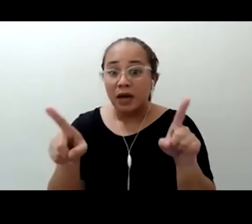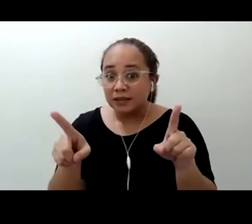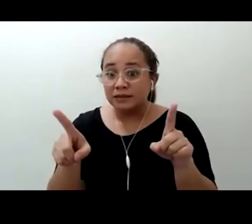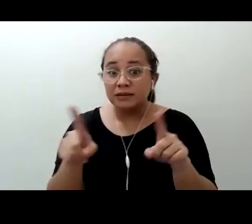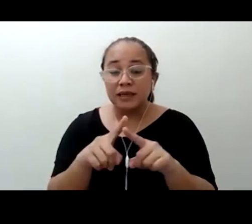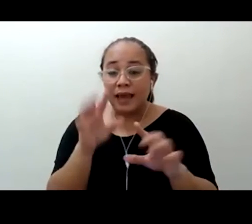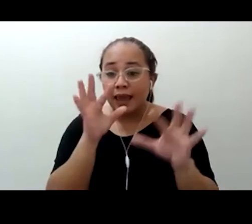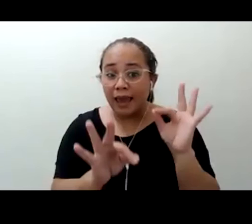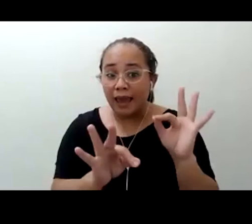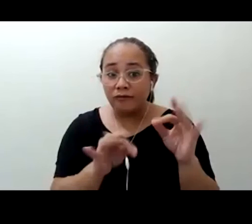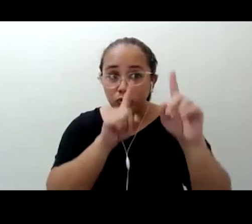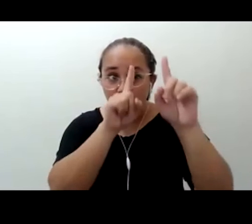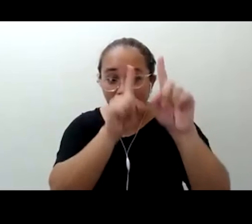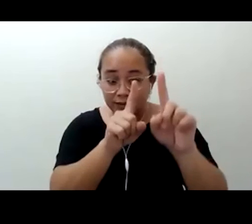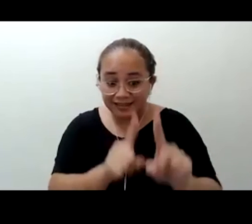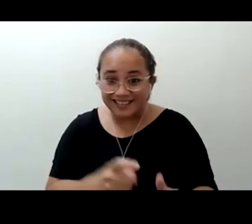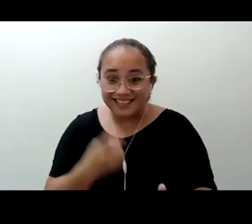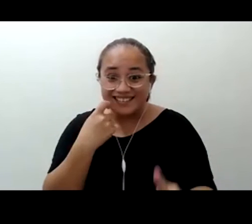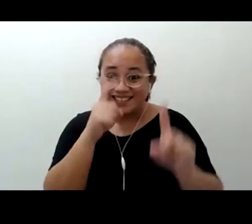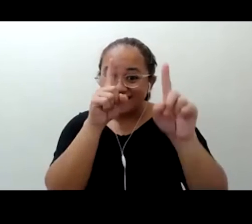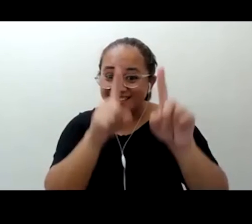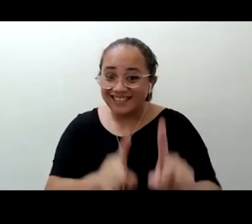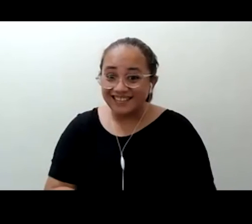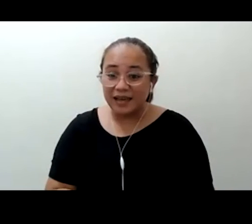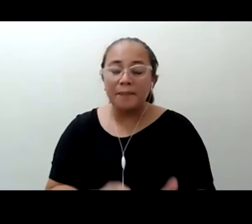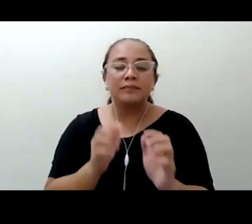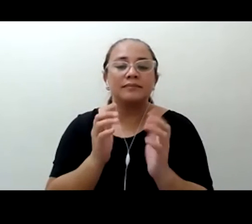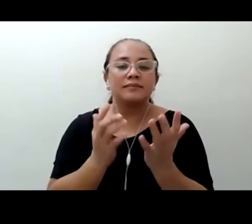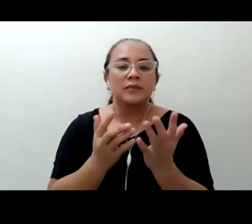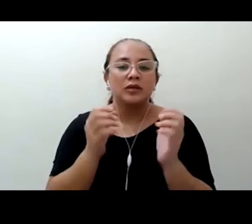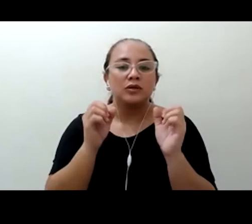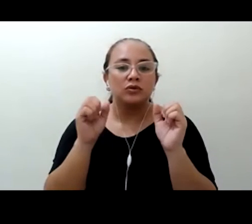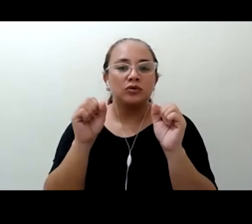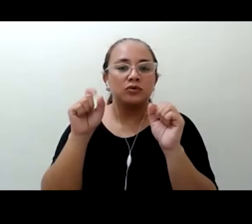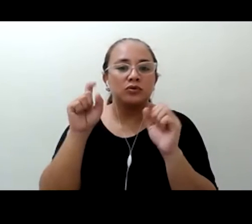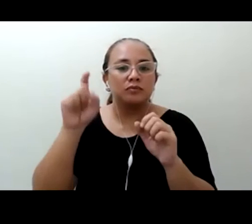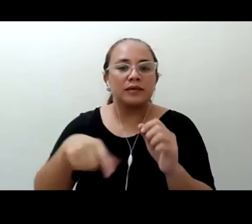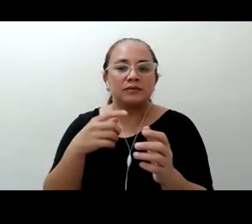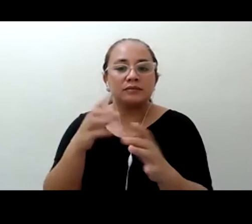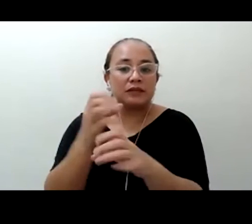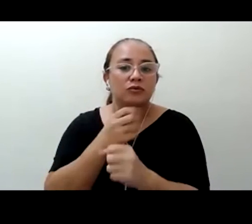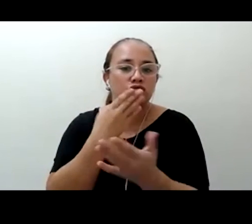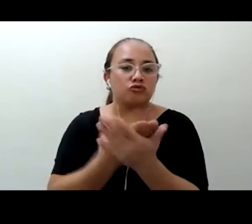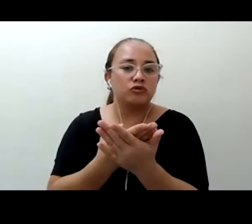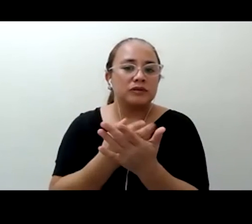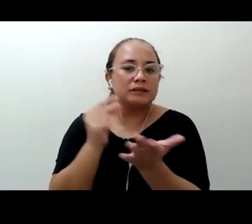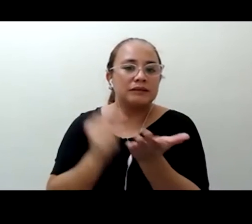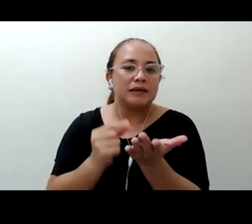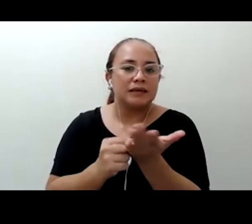if you're able to answer this quiz, then you should get a good grade on the test.